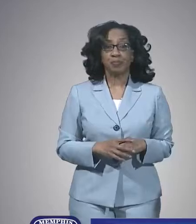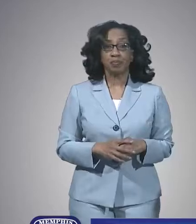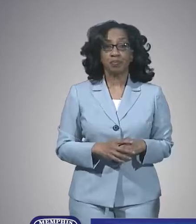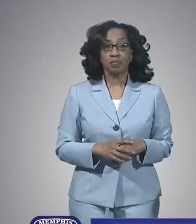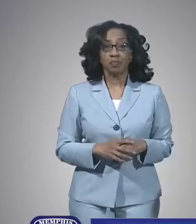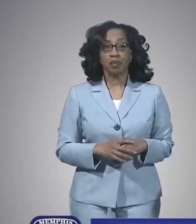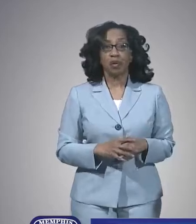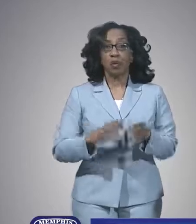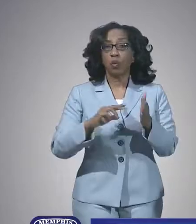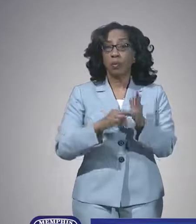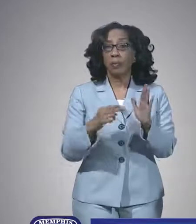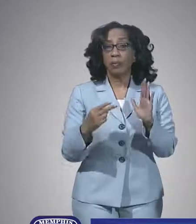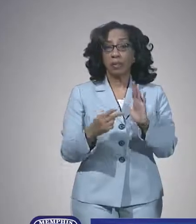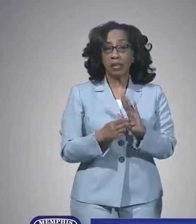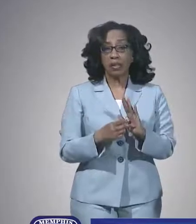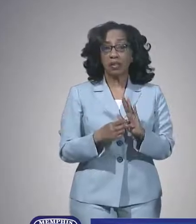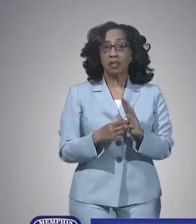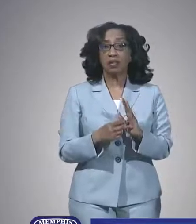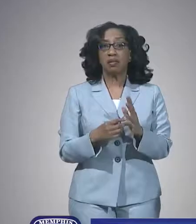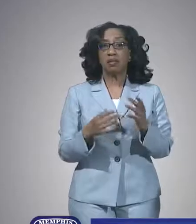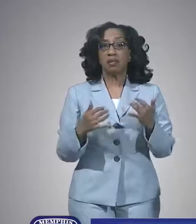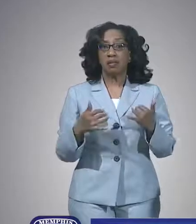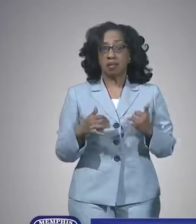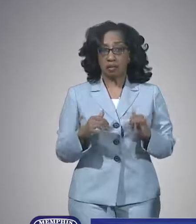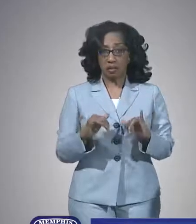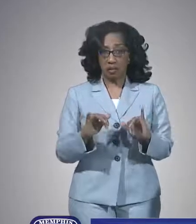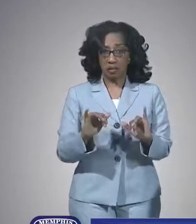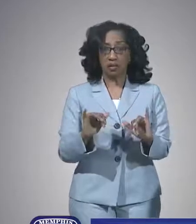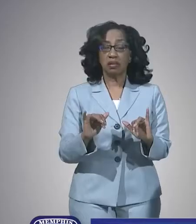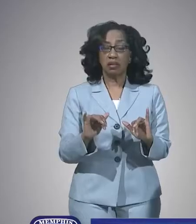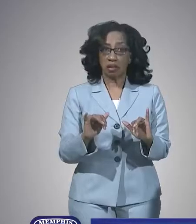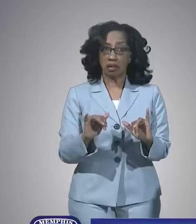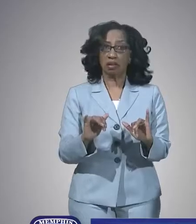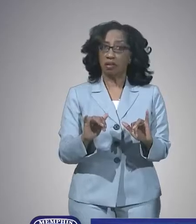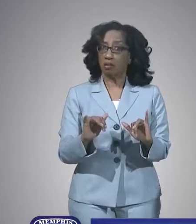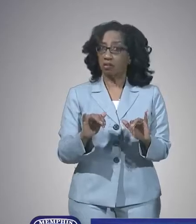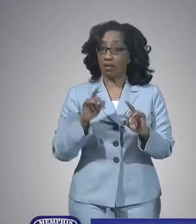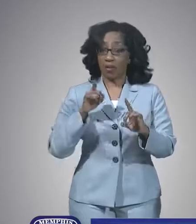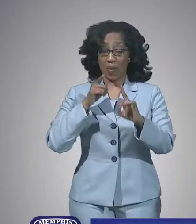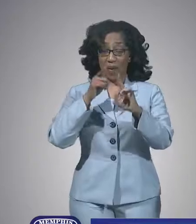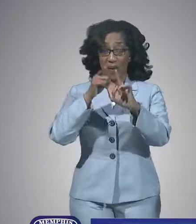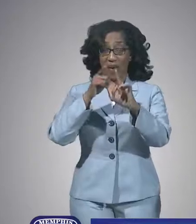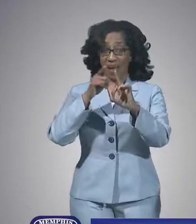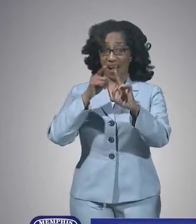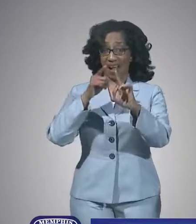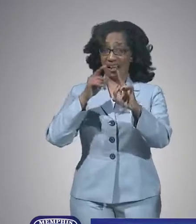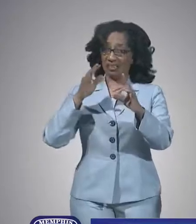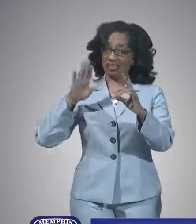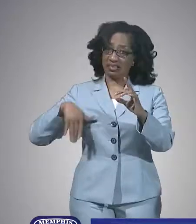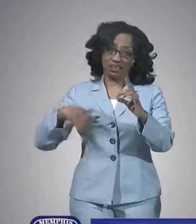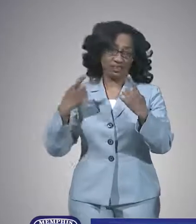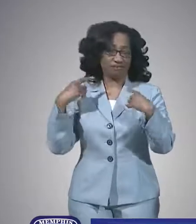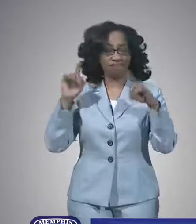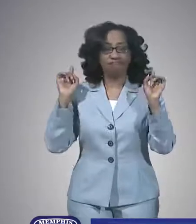with that said, that means that we still have a very long way to go to get that percentage up in 5 to